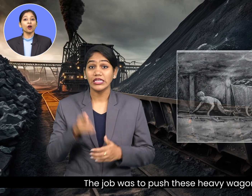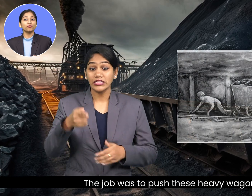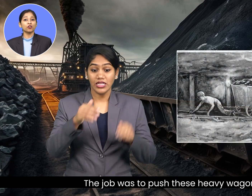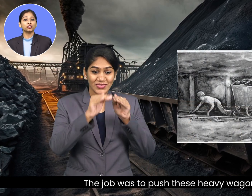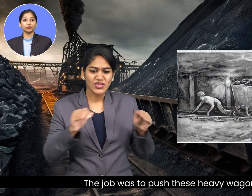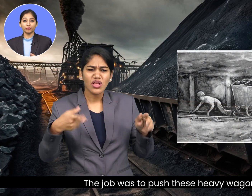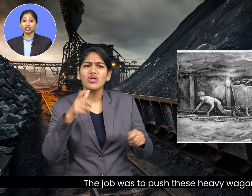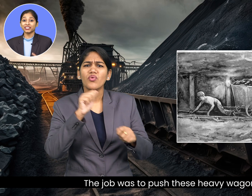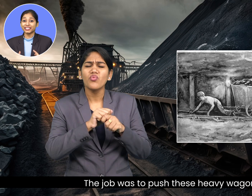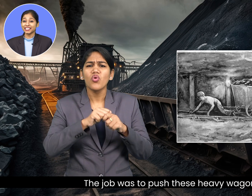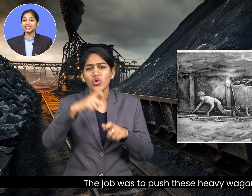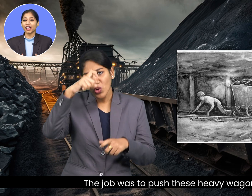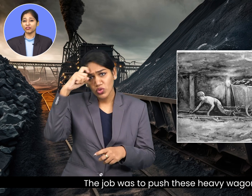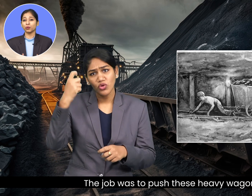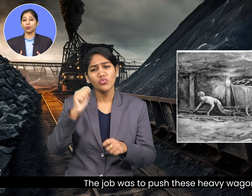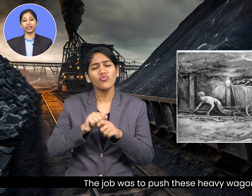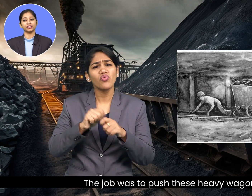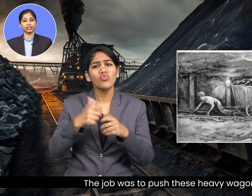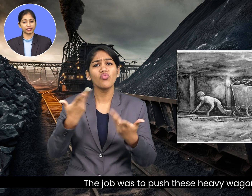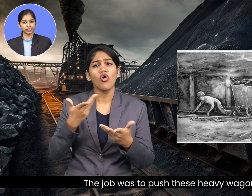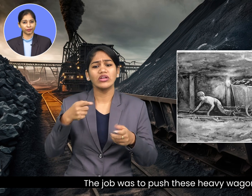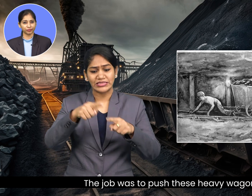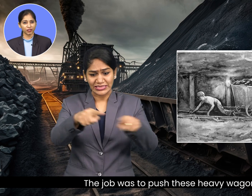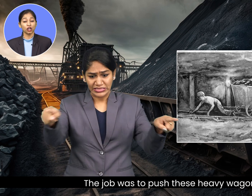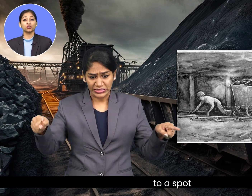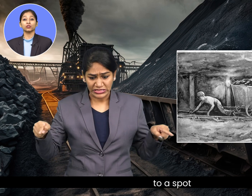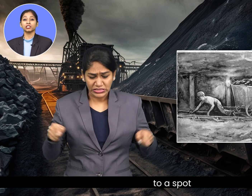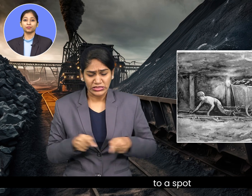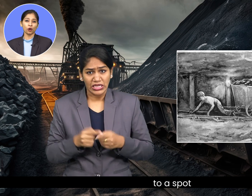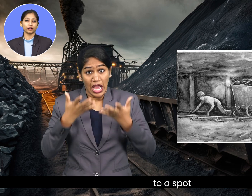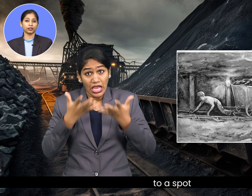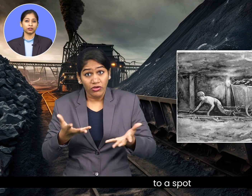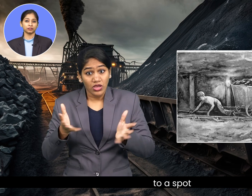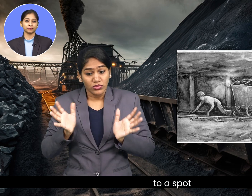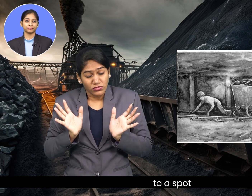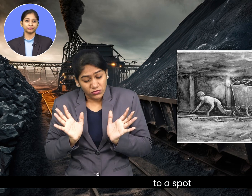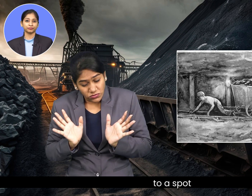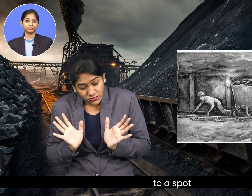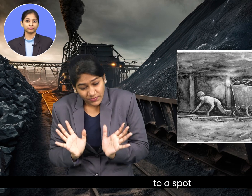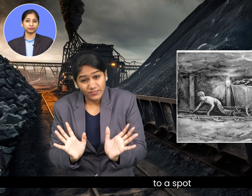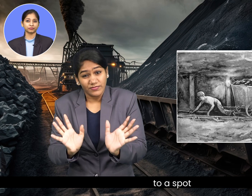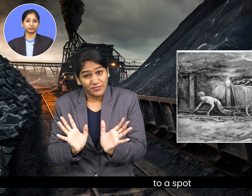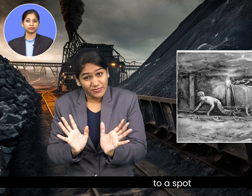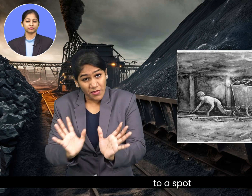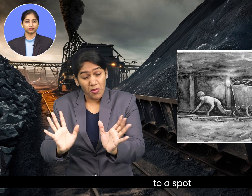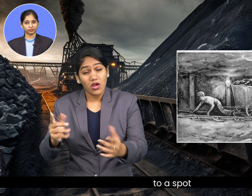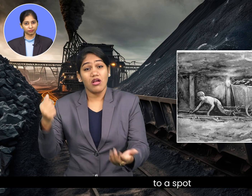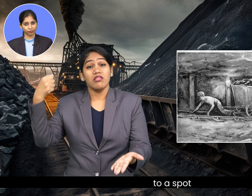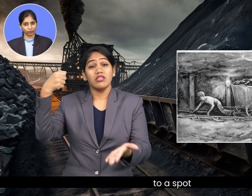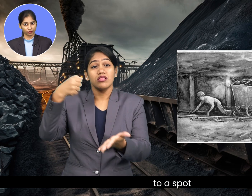Their job was to push these heavy wagons to a spot